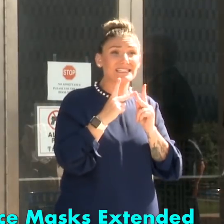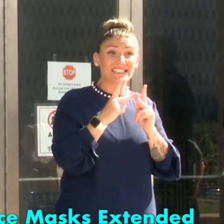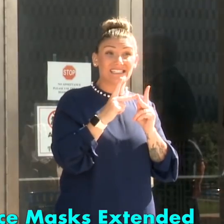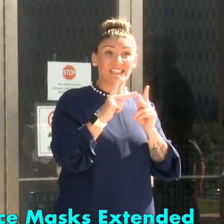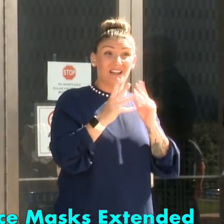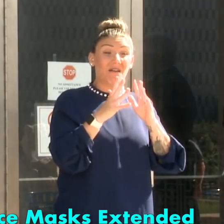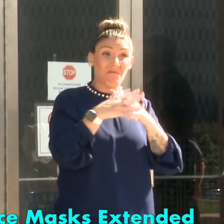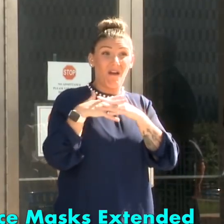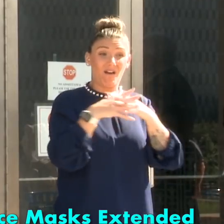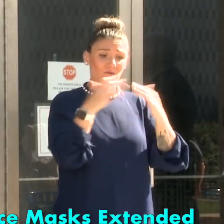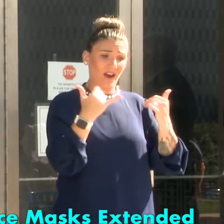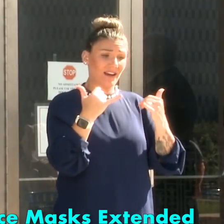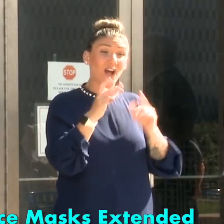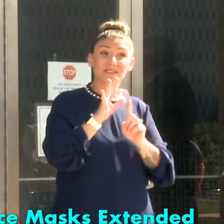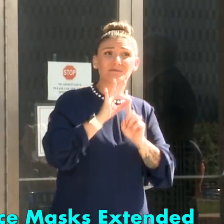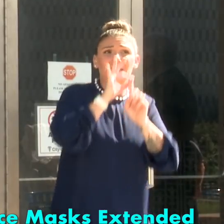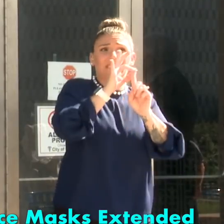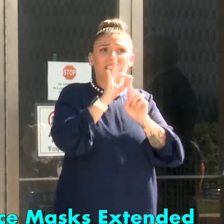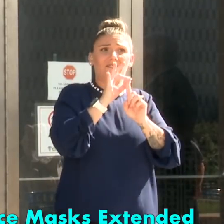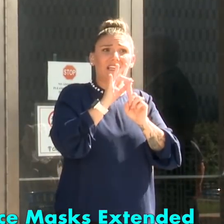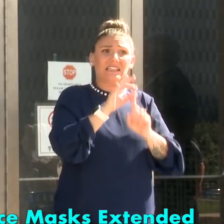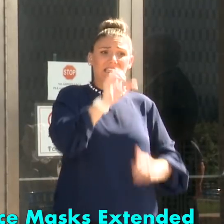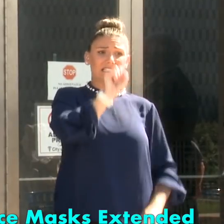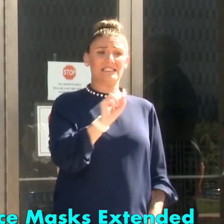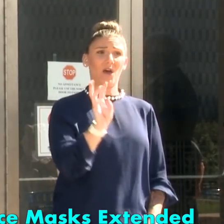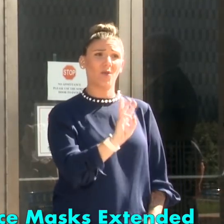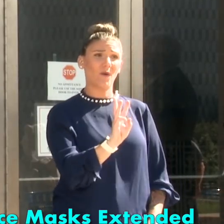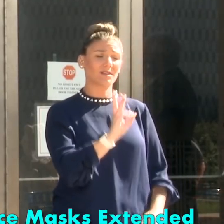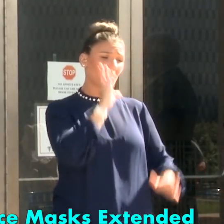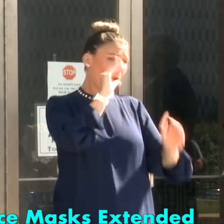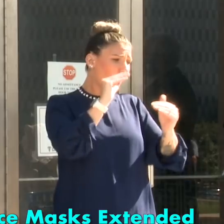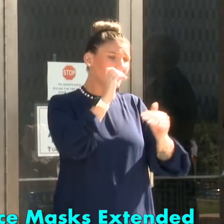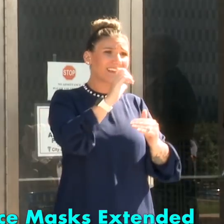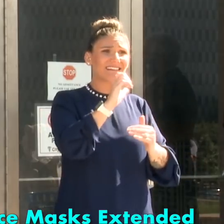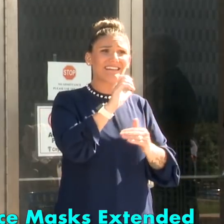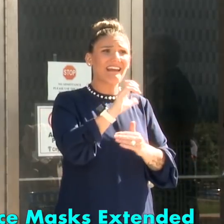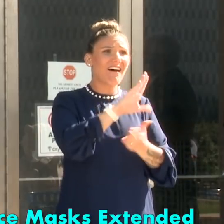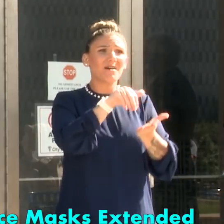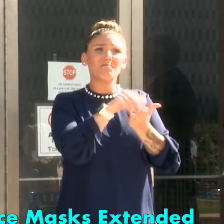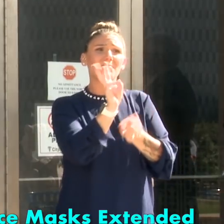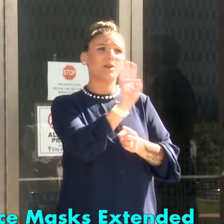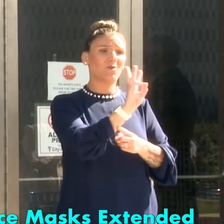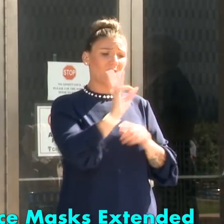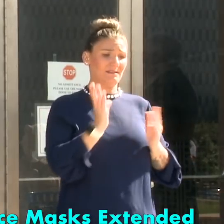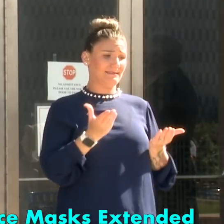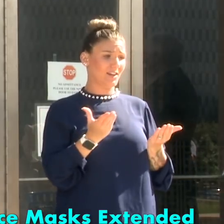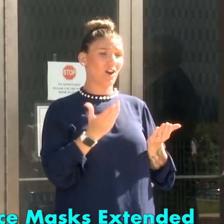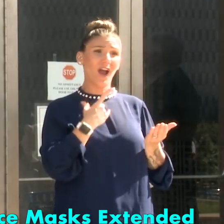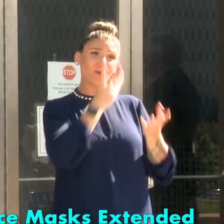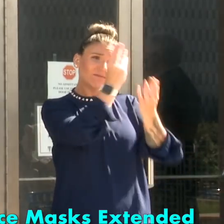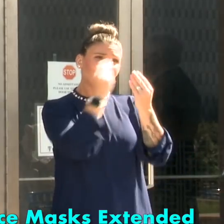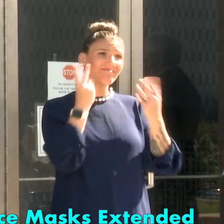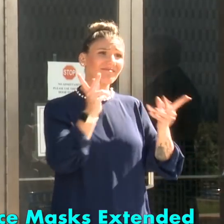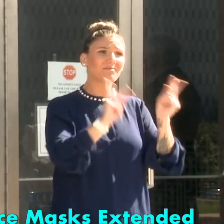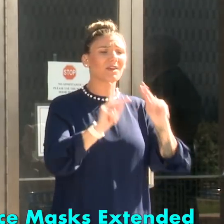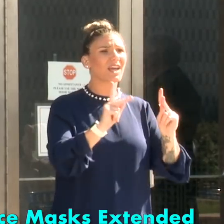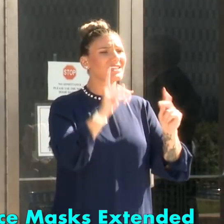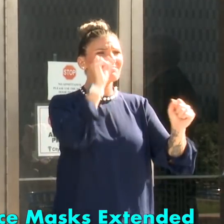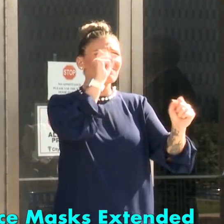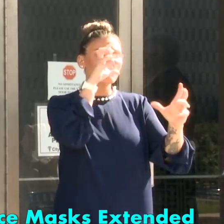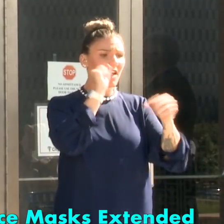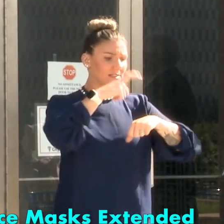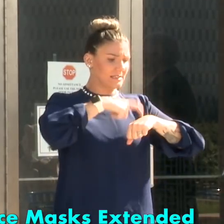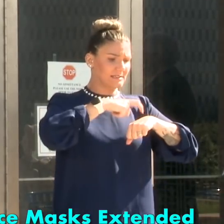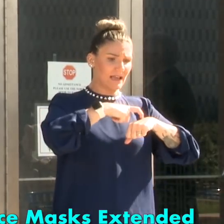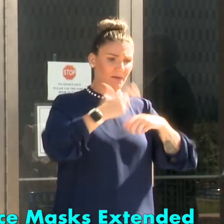Southwest, and I hope not in the future here in the Midwest. So that's what I would say to folks. The other thing that I would say is, it's such a fascinating time